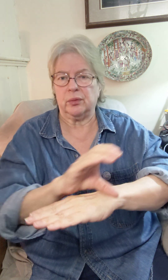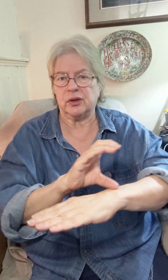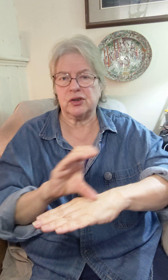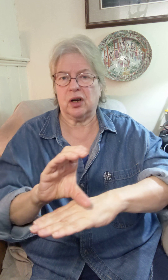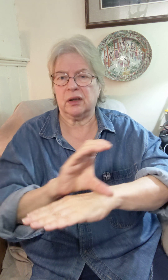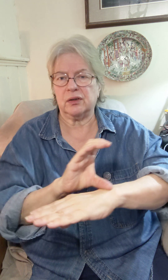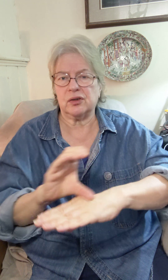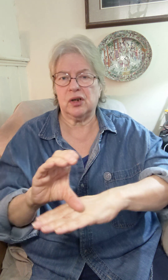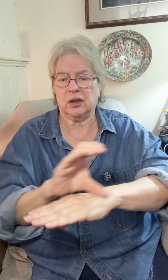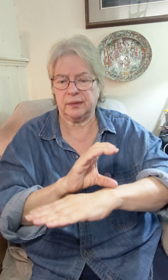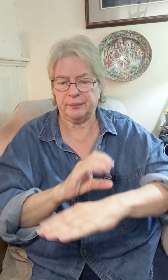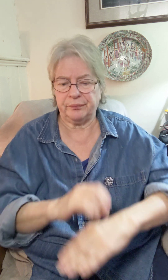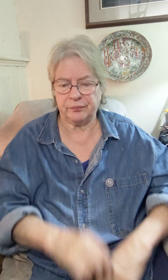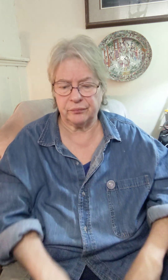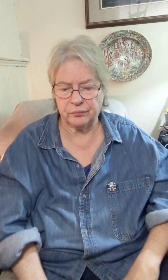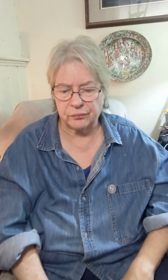with the chocolate. Chocolate.